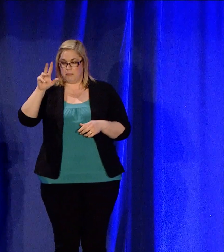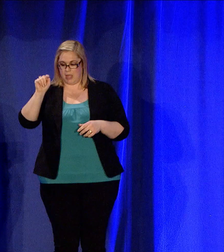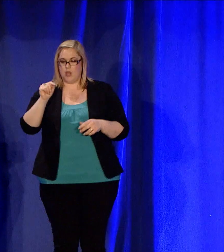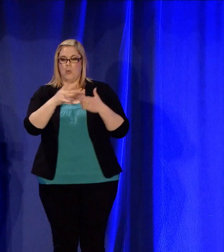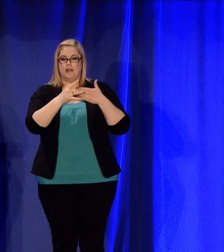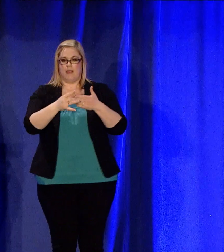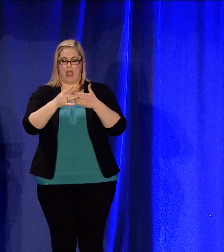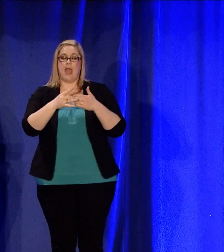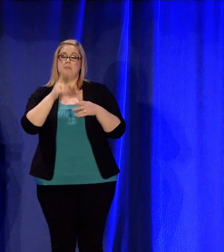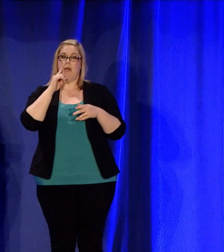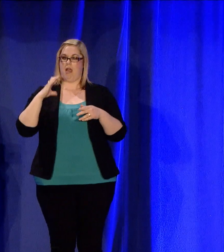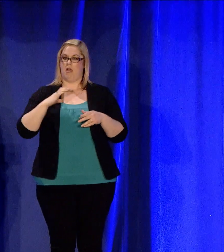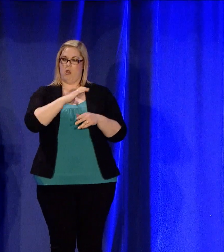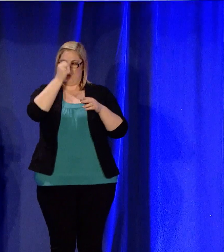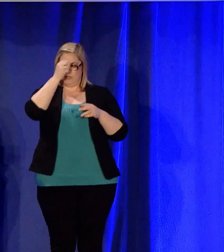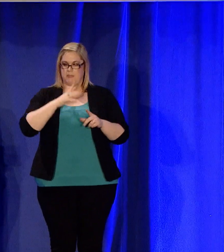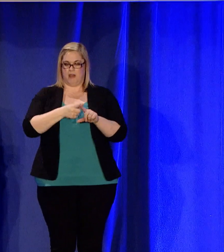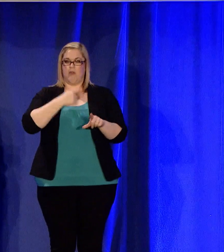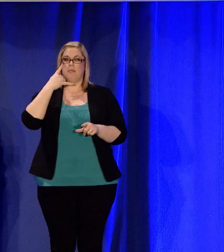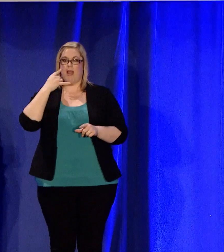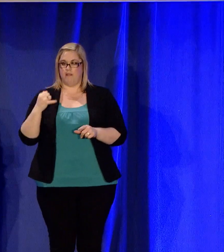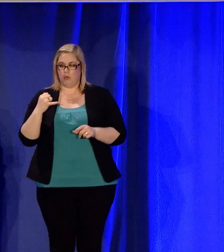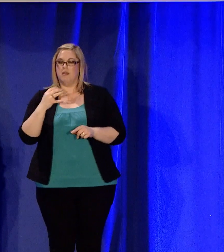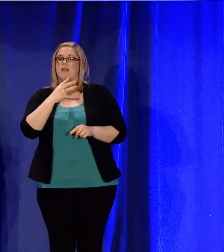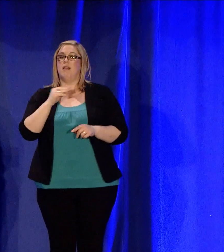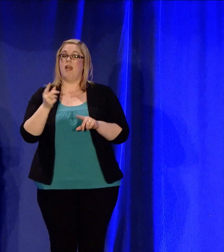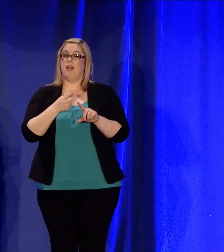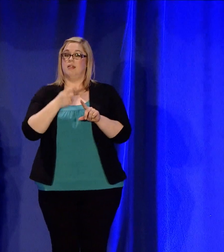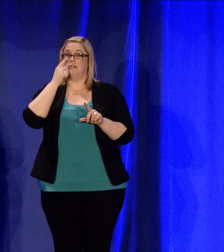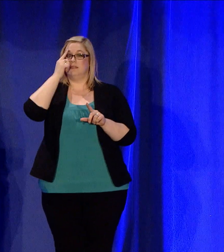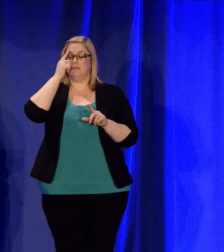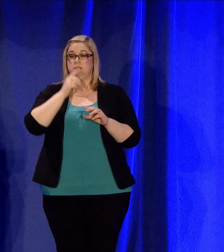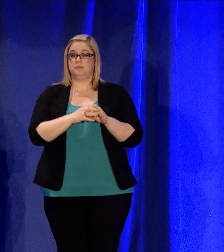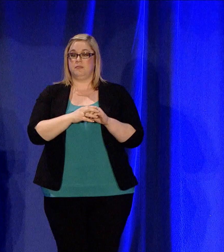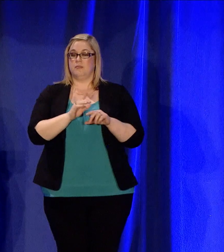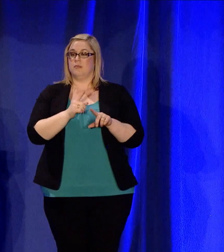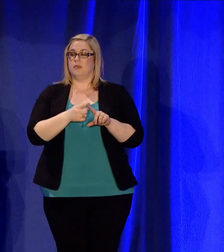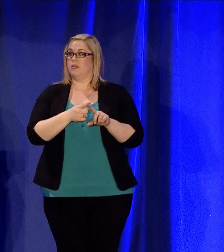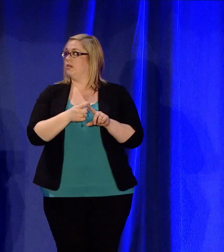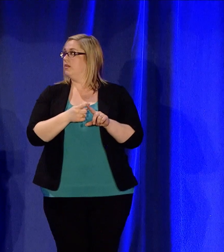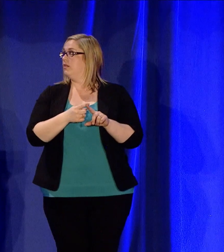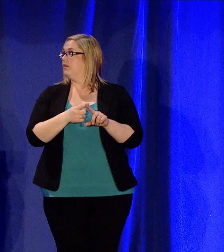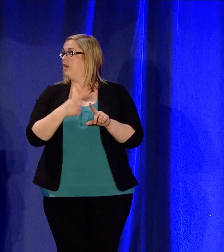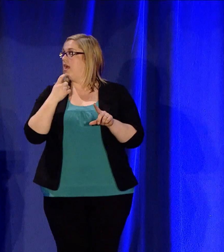congressman from California and from the Pasadena